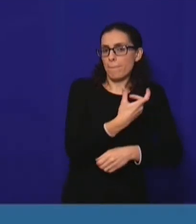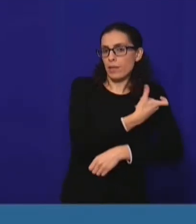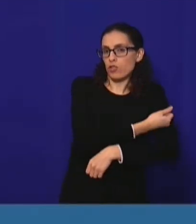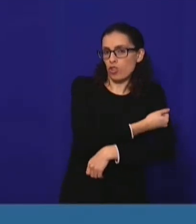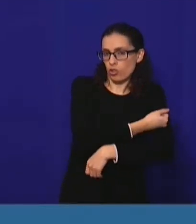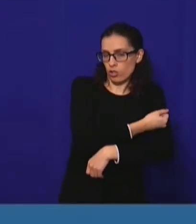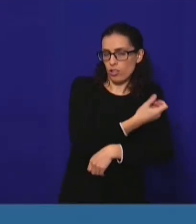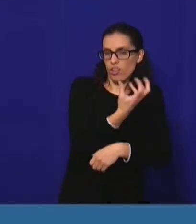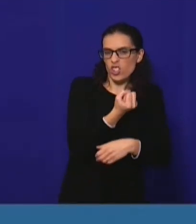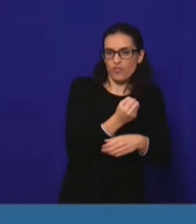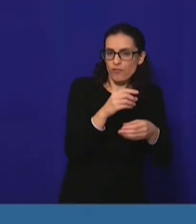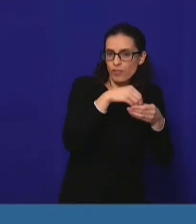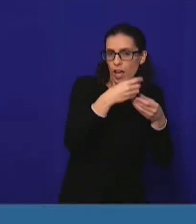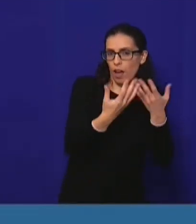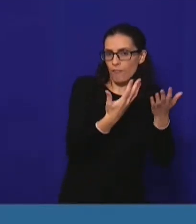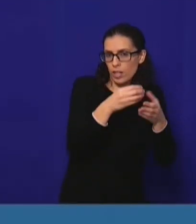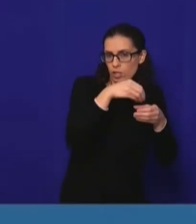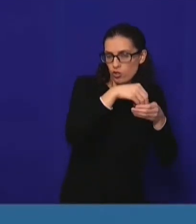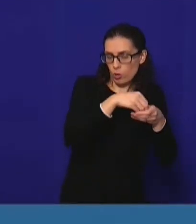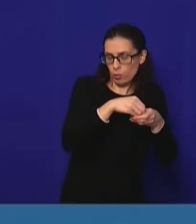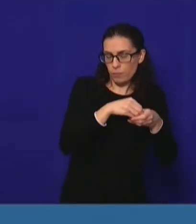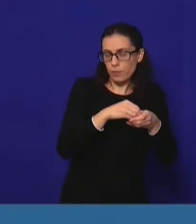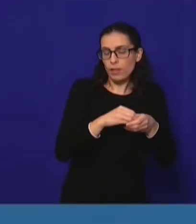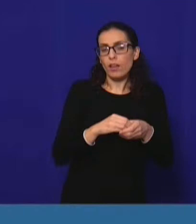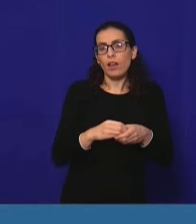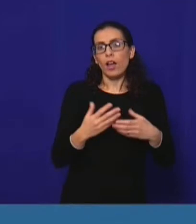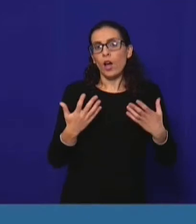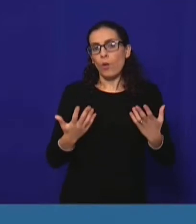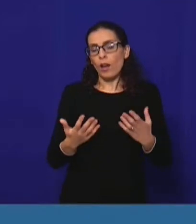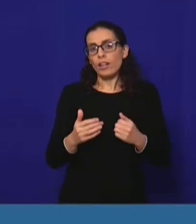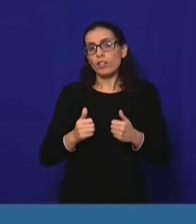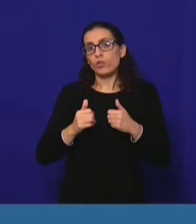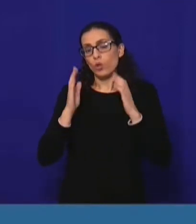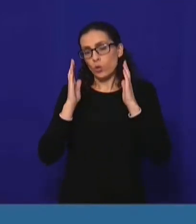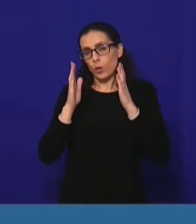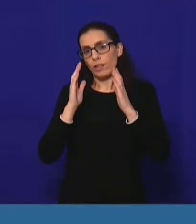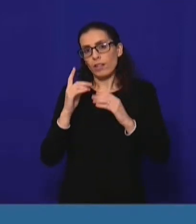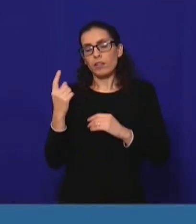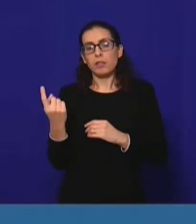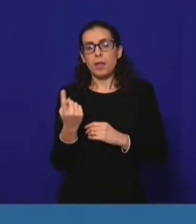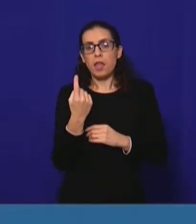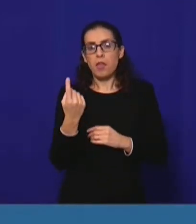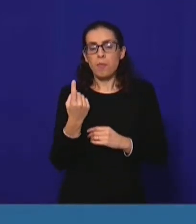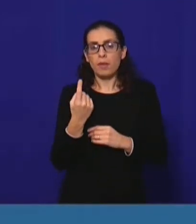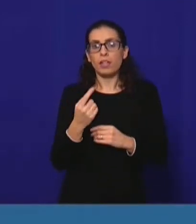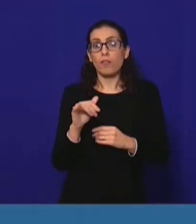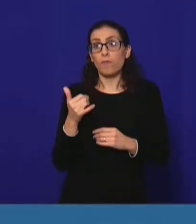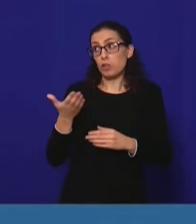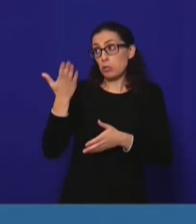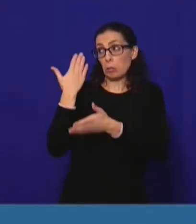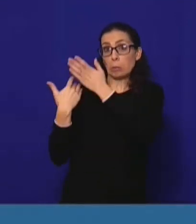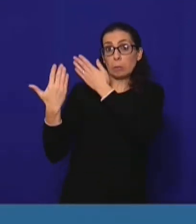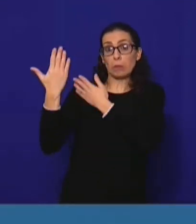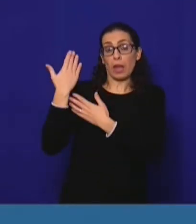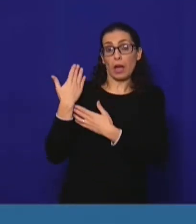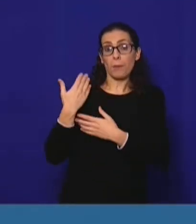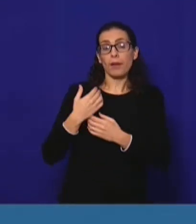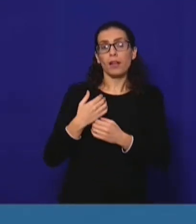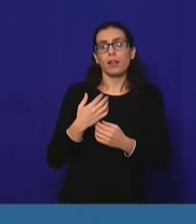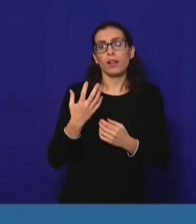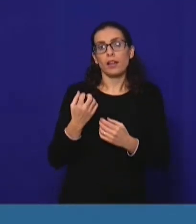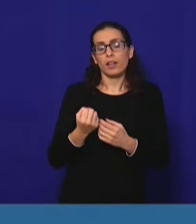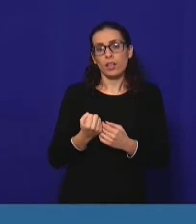Fil-contraindications u prekawzjonijiet li għandhom jittieħdu huma f'dawk in-nies li huma xi darba fil-passat kellhom dak li ngħidu